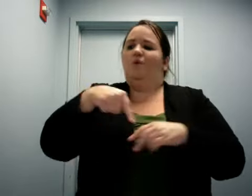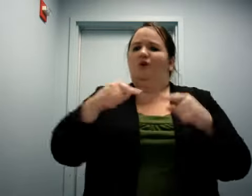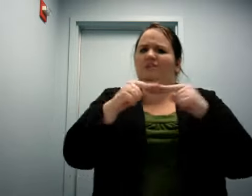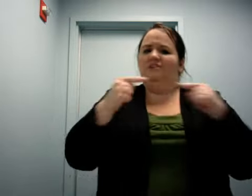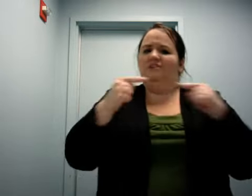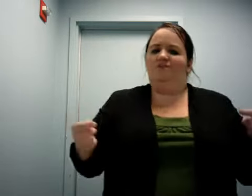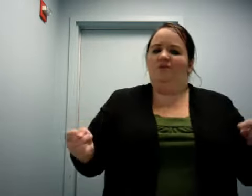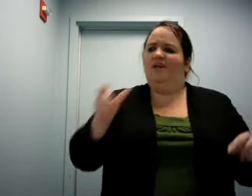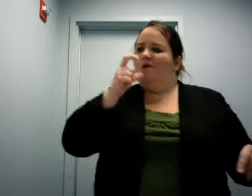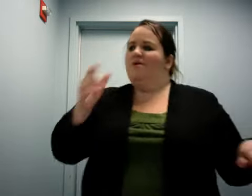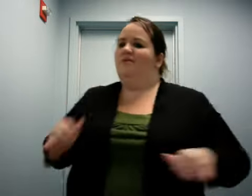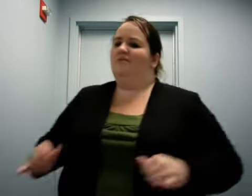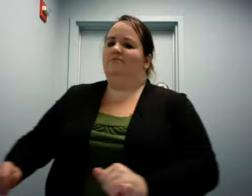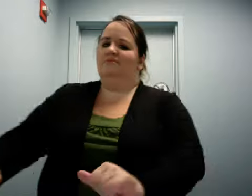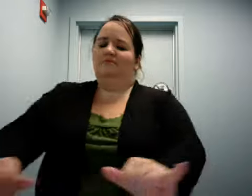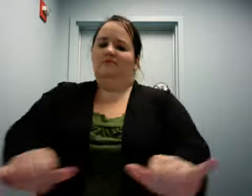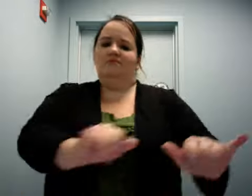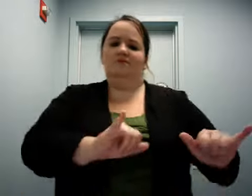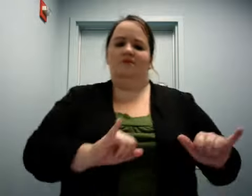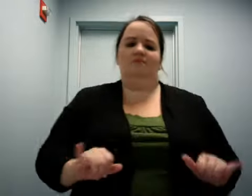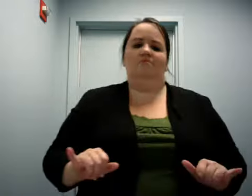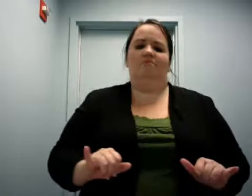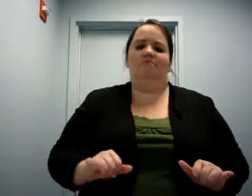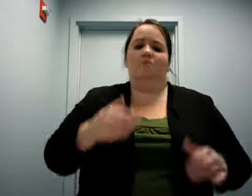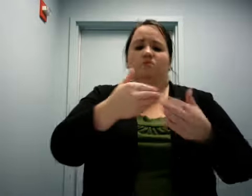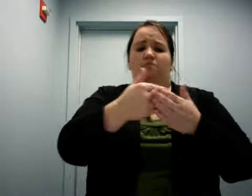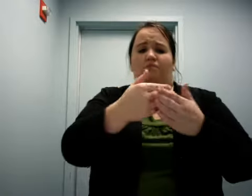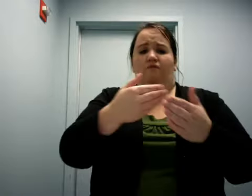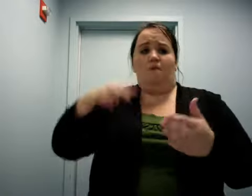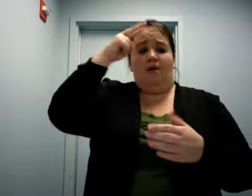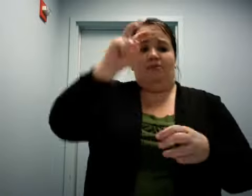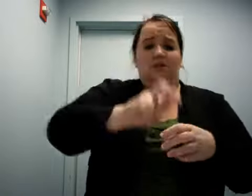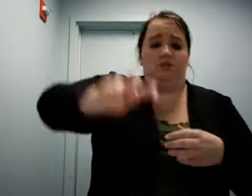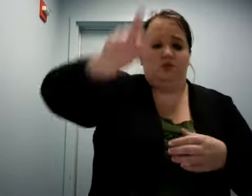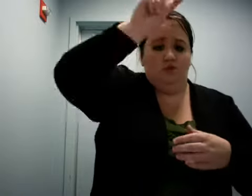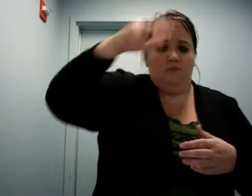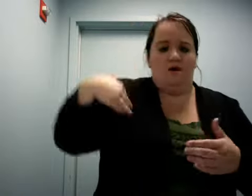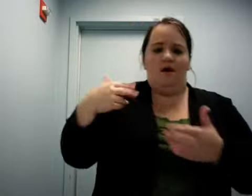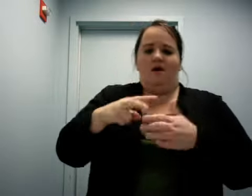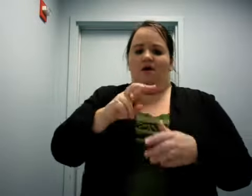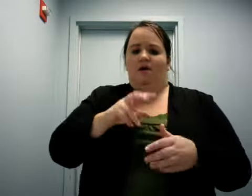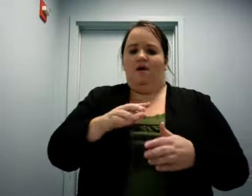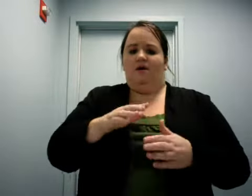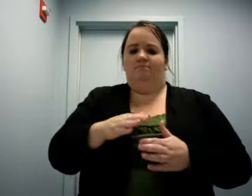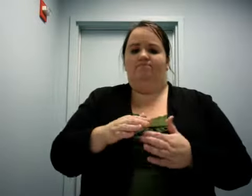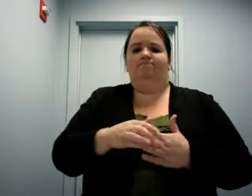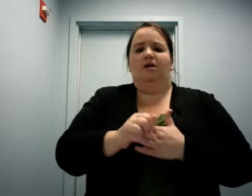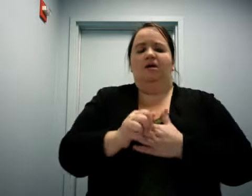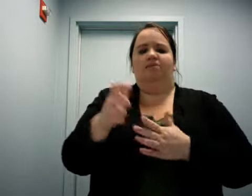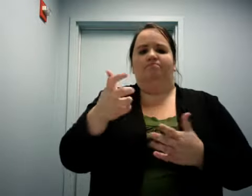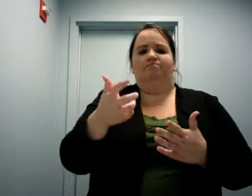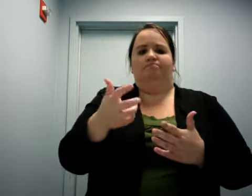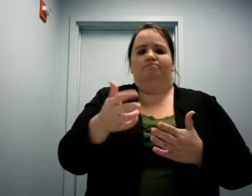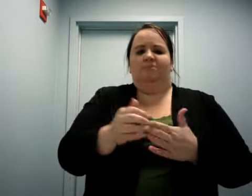So what if before my Mexican trip, I had followed the immigration debate from both sides, the US and the Mexican?